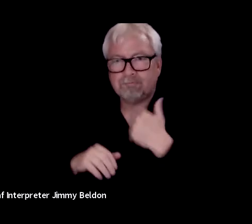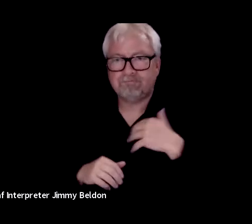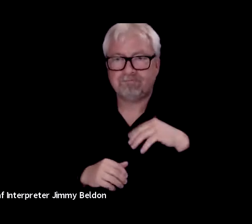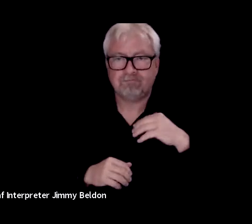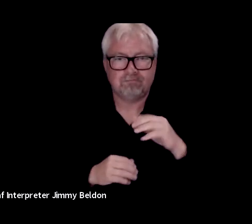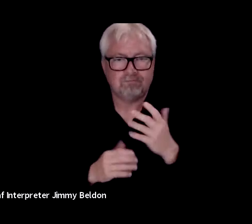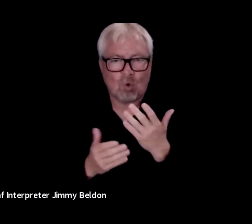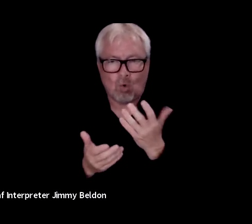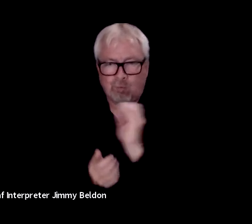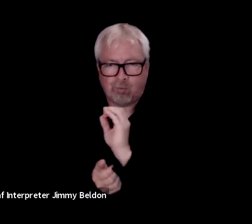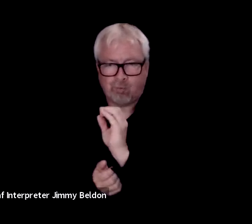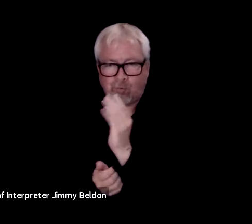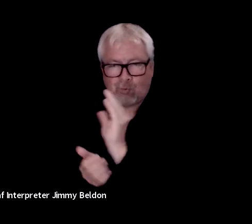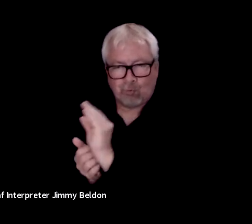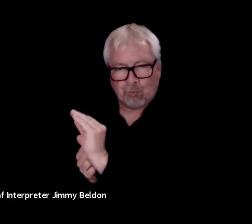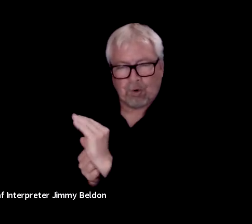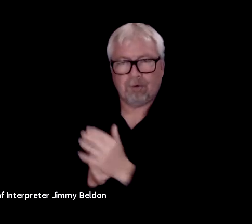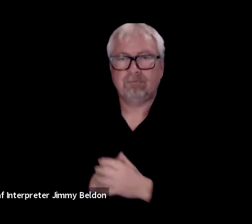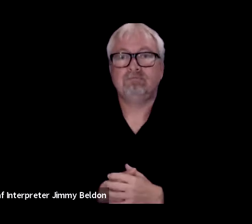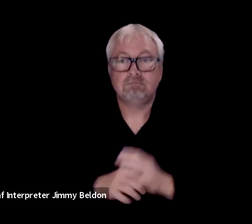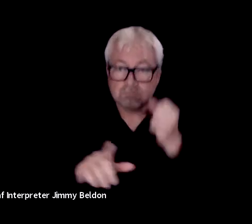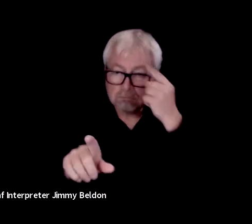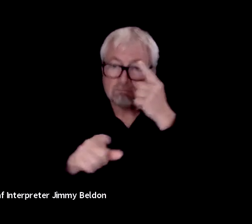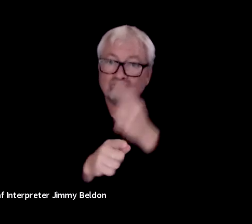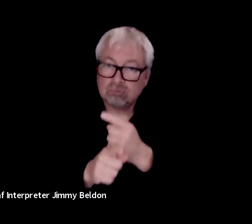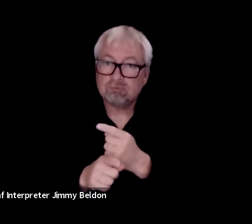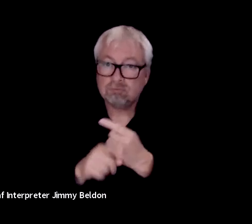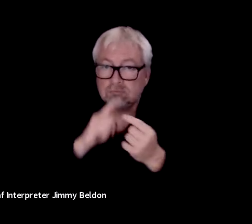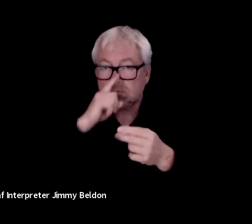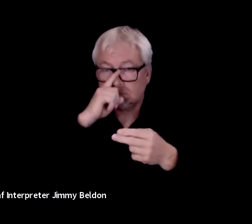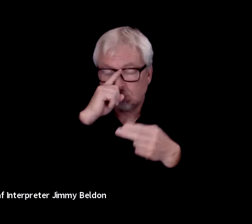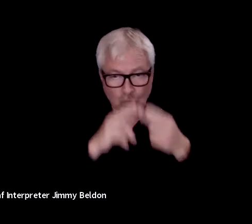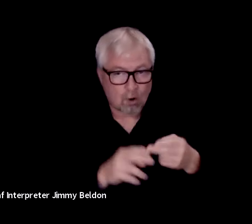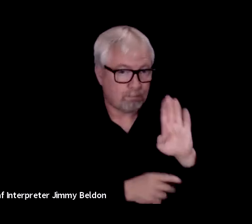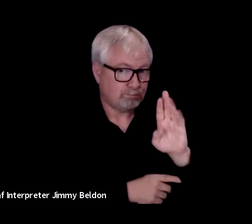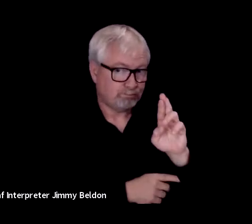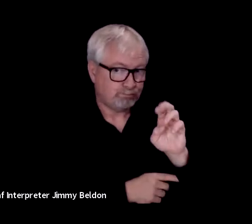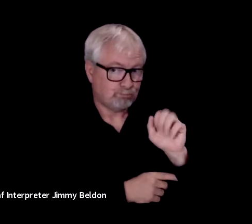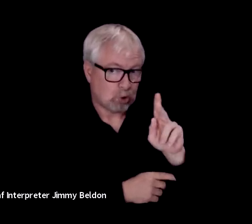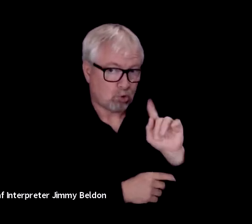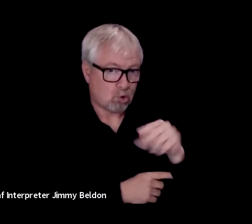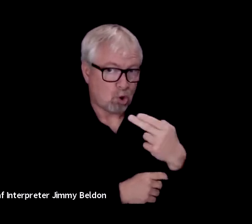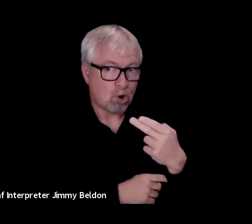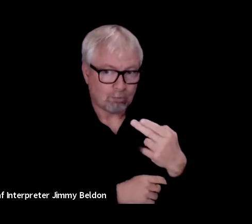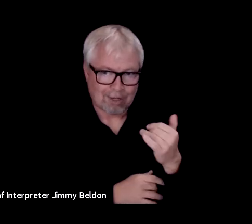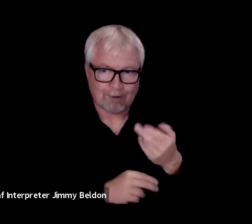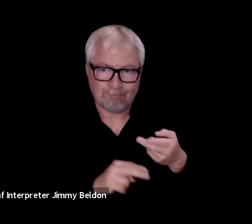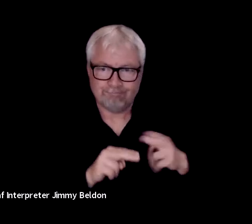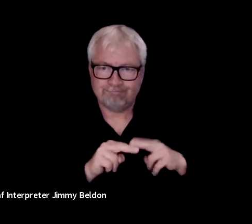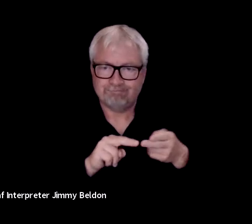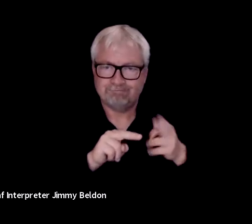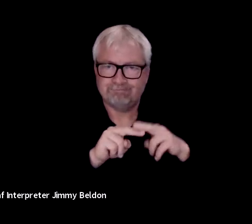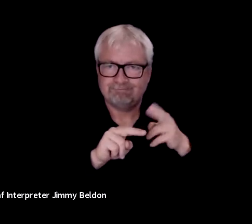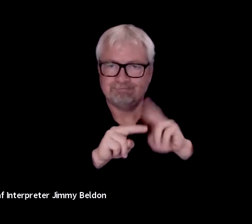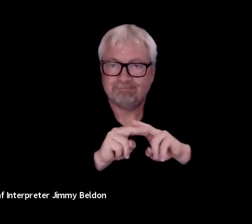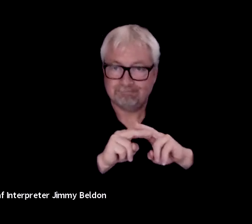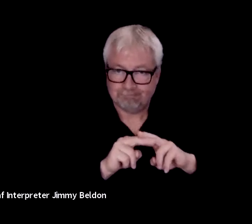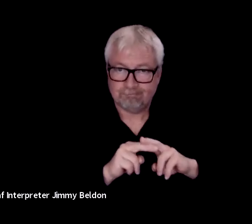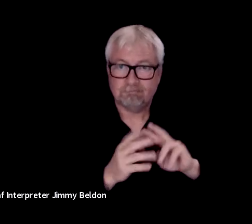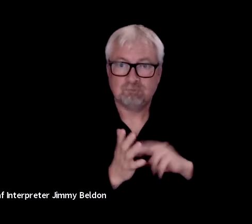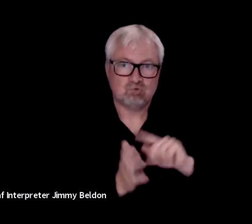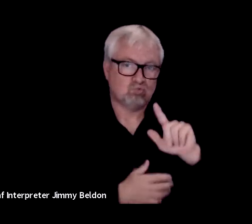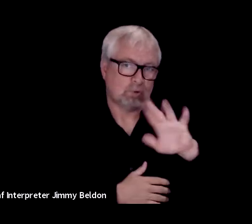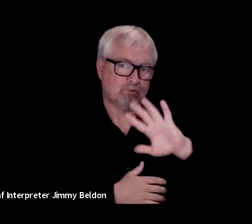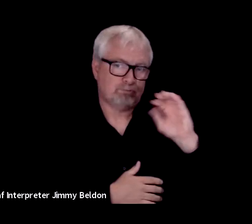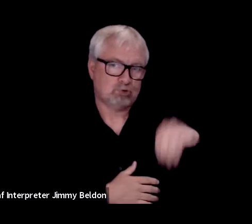out, 25% of the new cases have been breakthroughs. There's a larger percentage of breakthrough cases in